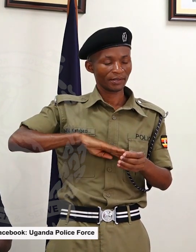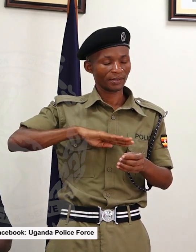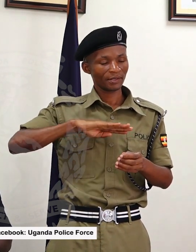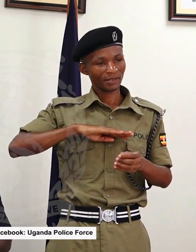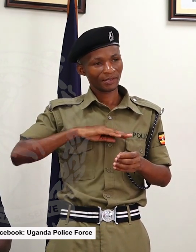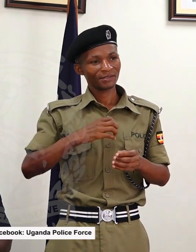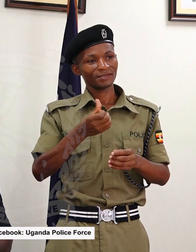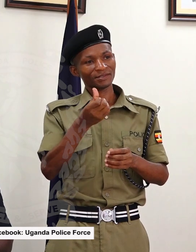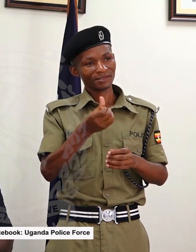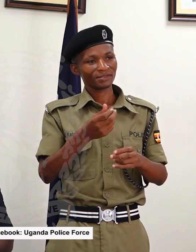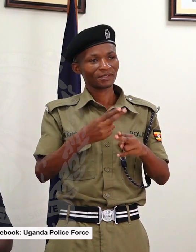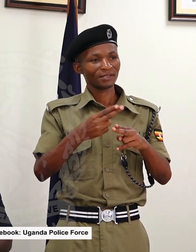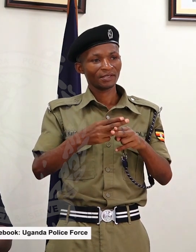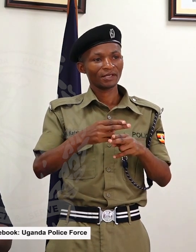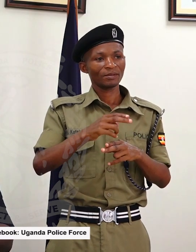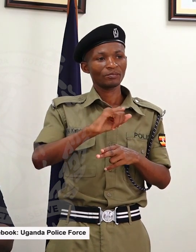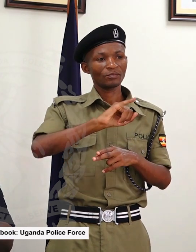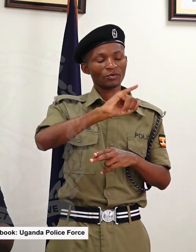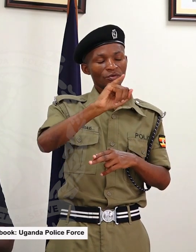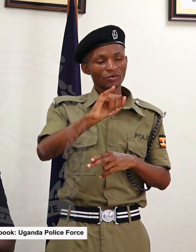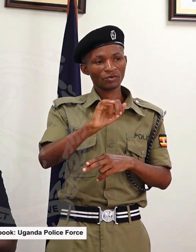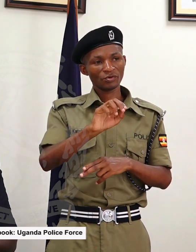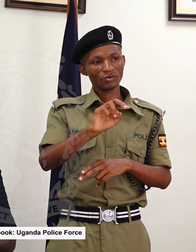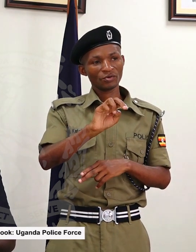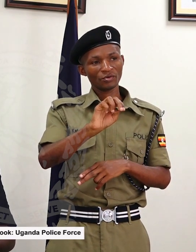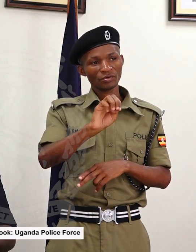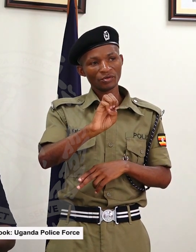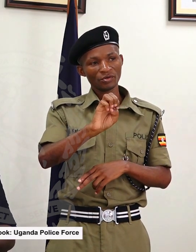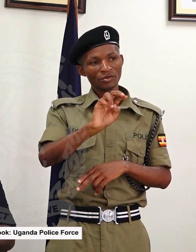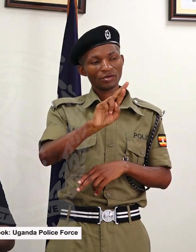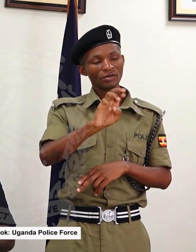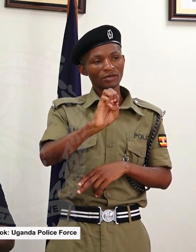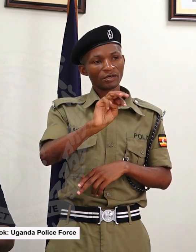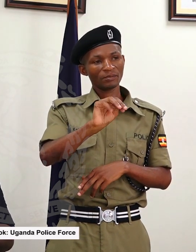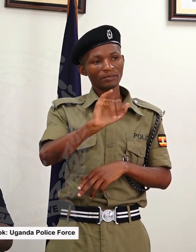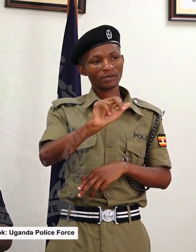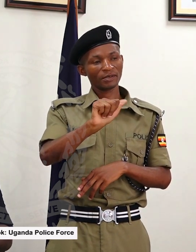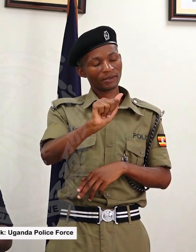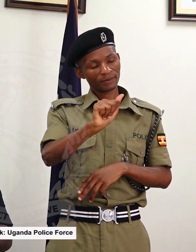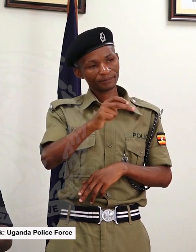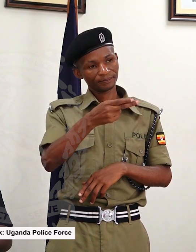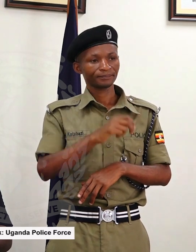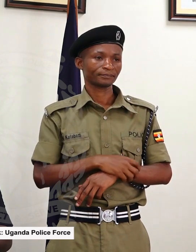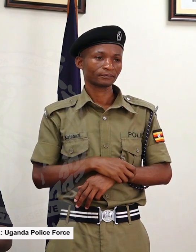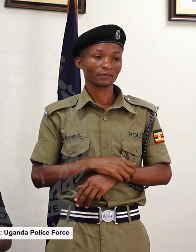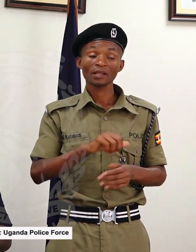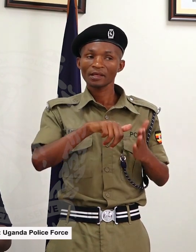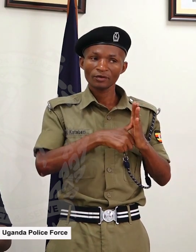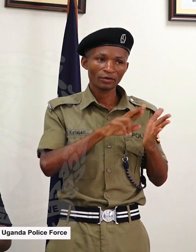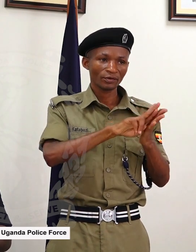Jeremy Anyombi. So this matter was reported to police, and we started